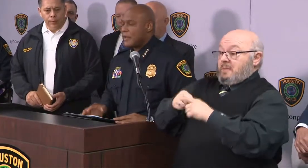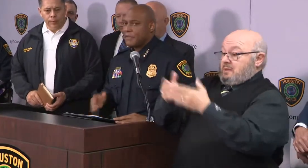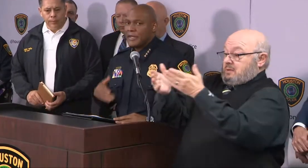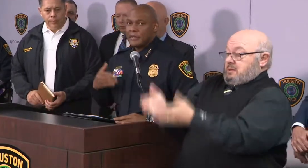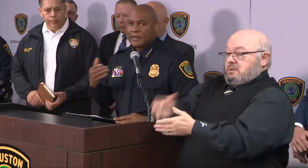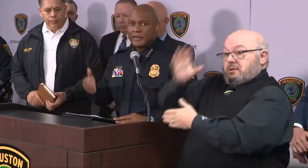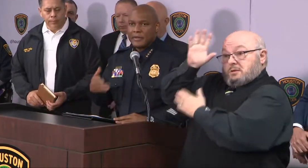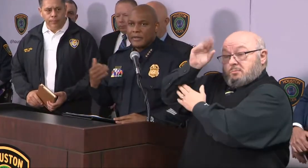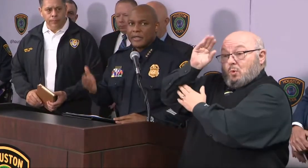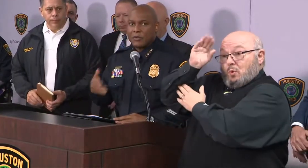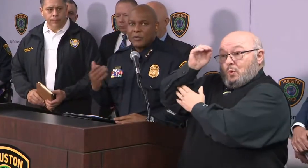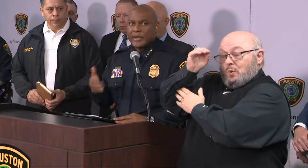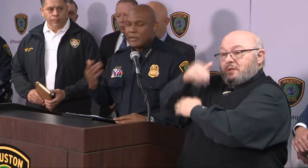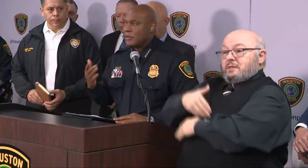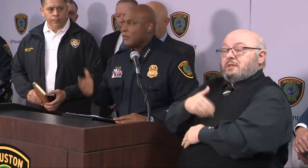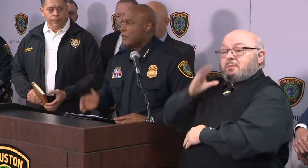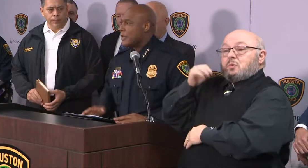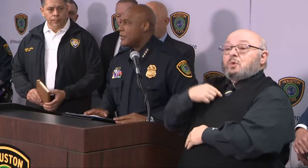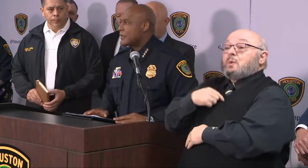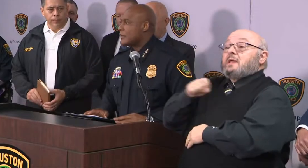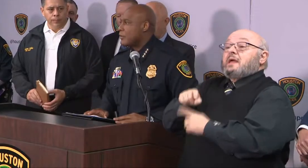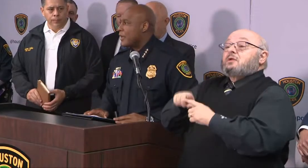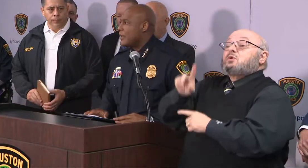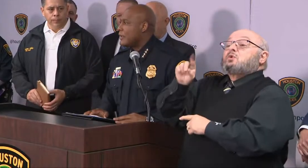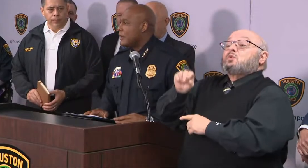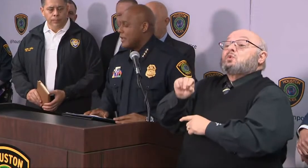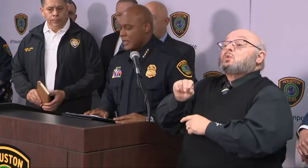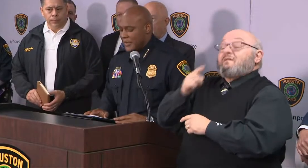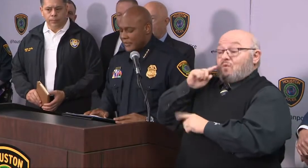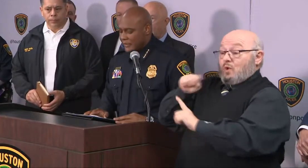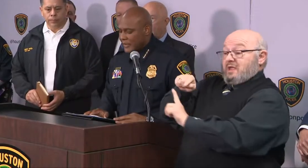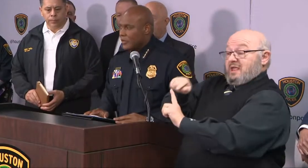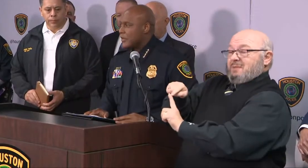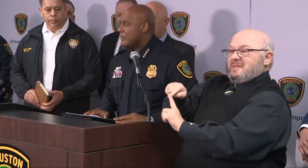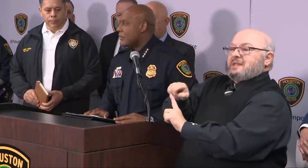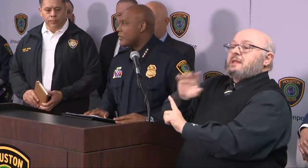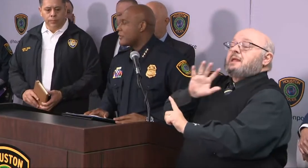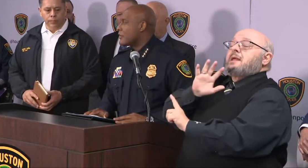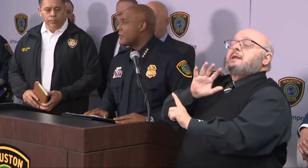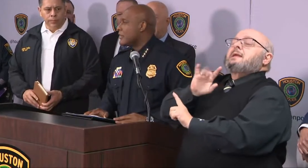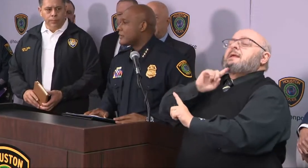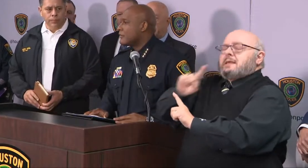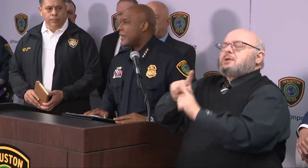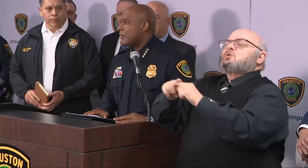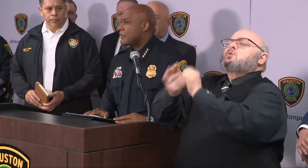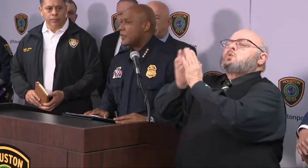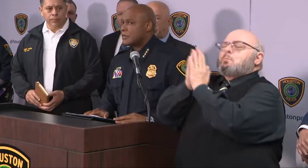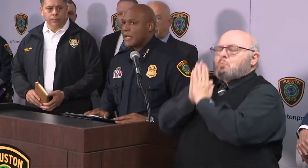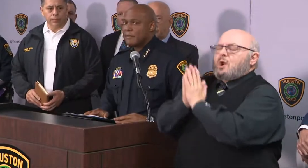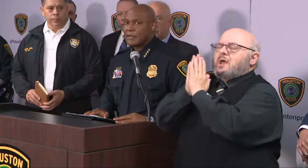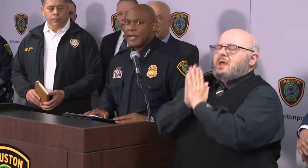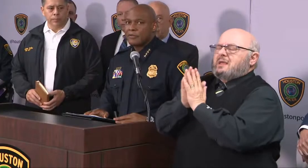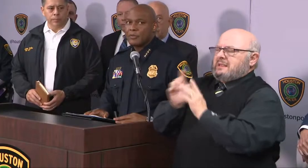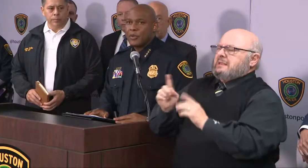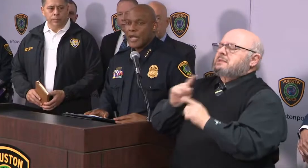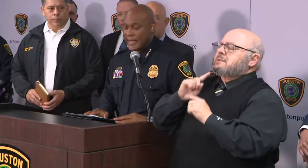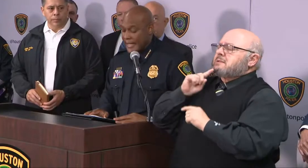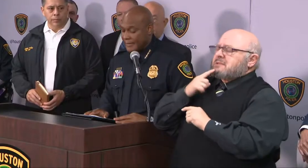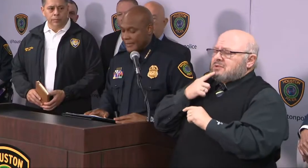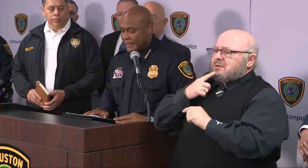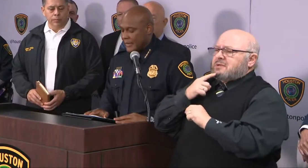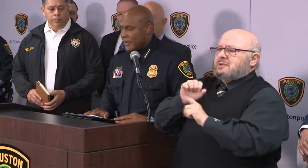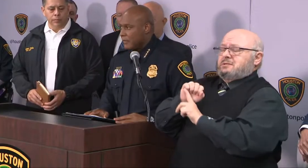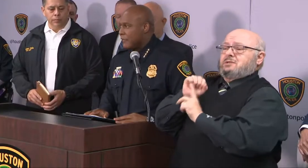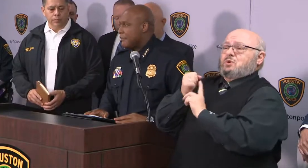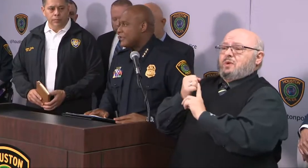and I think that what we need to do for him is pray. He's still in critical condition, fighting for his life. The last report I